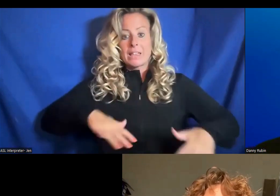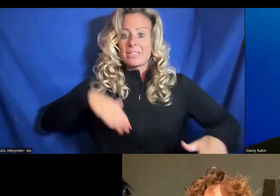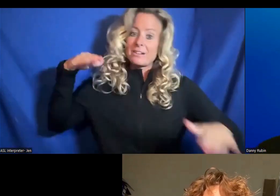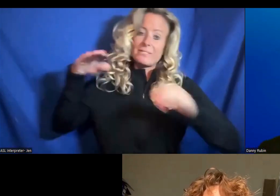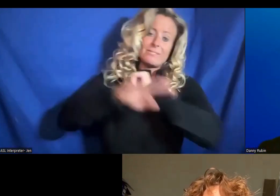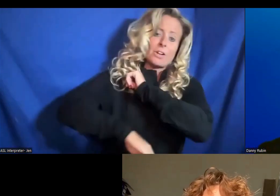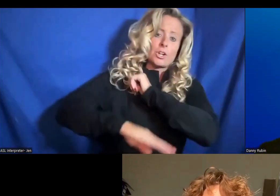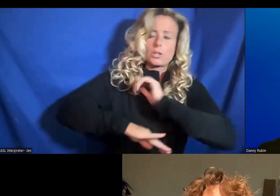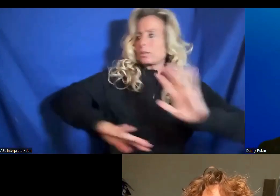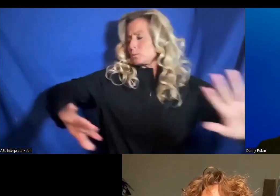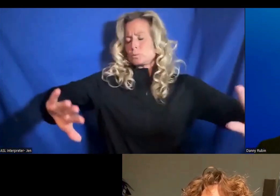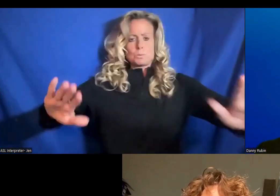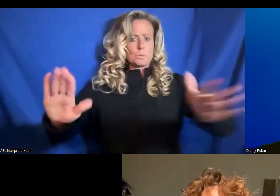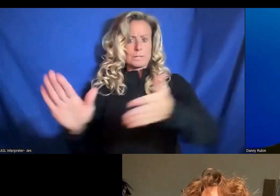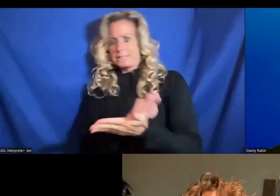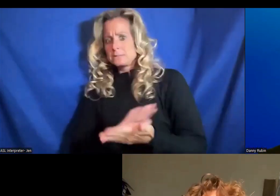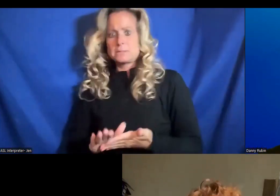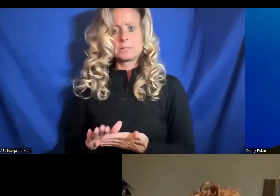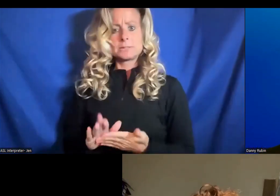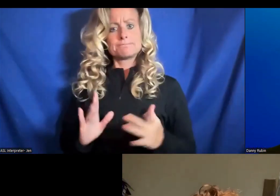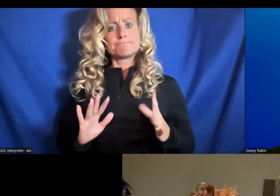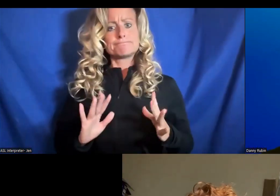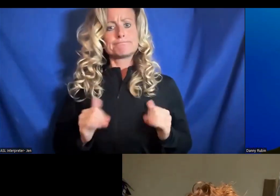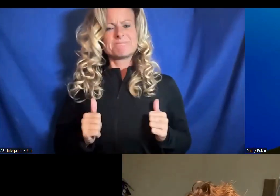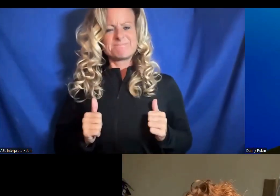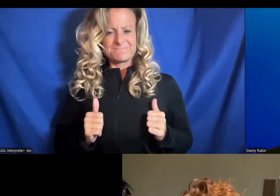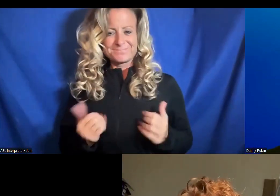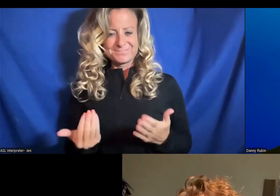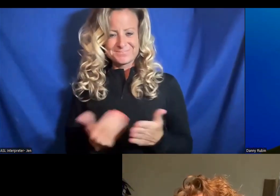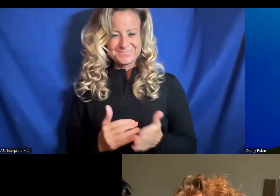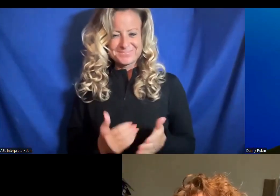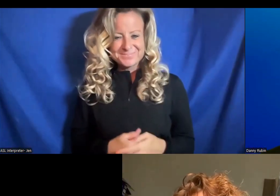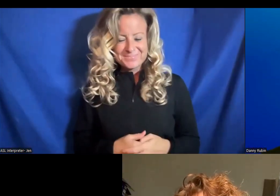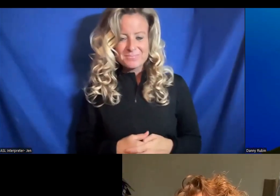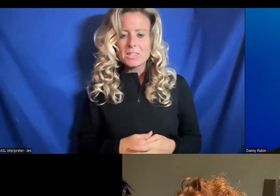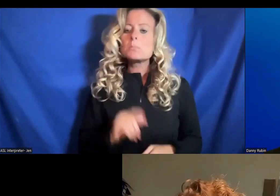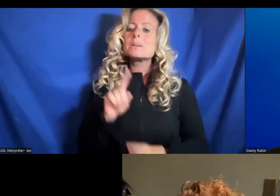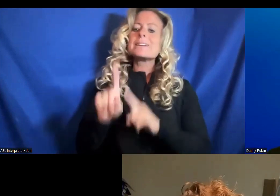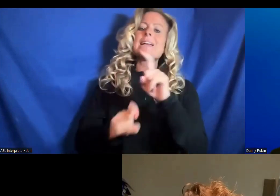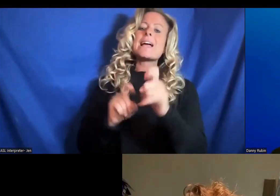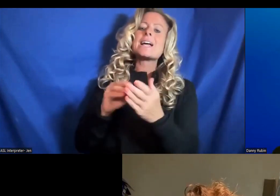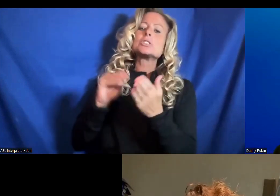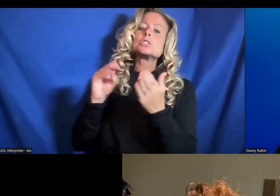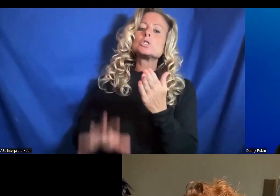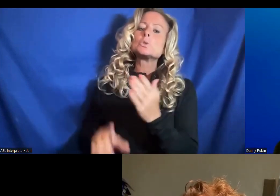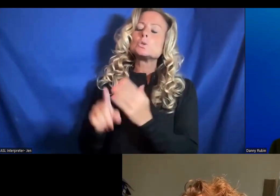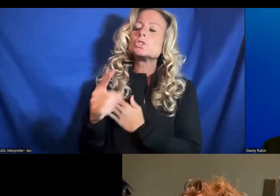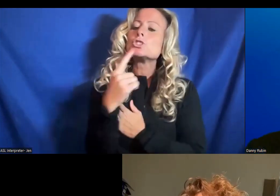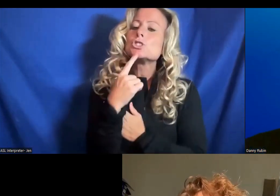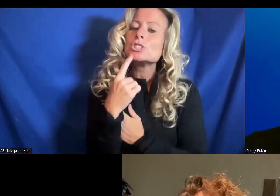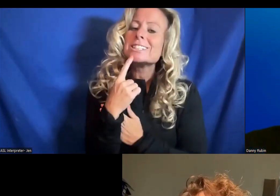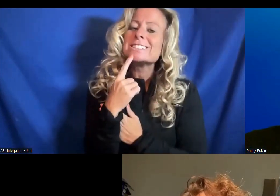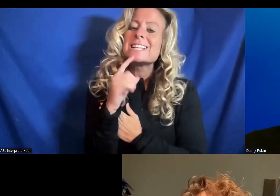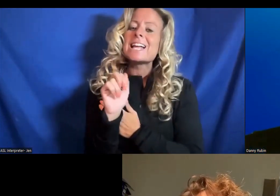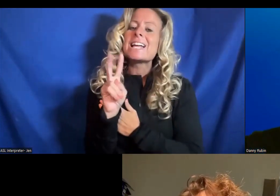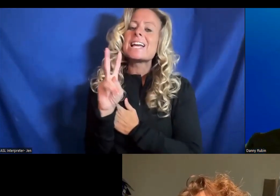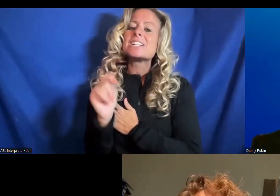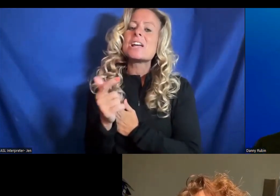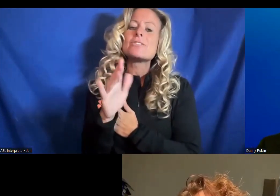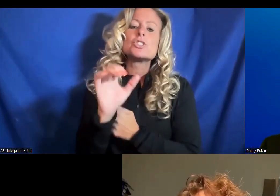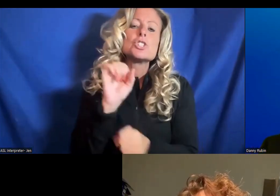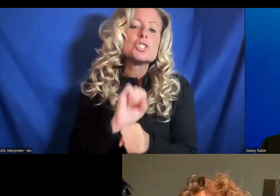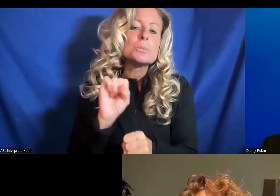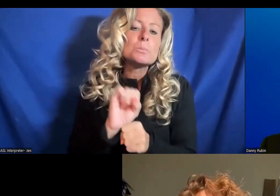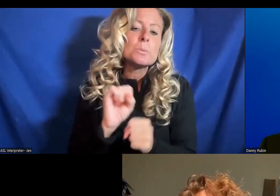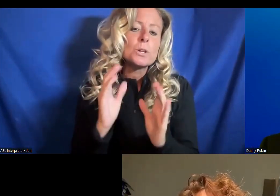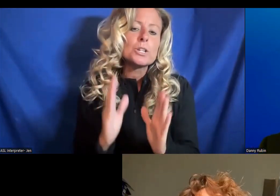like, I need to clean myself up a little bit. I want to ask the students. She said on average, her employees work how many